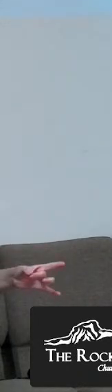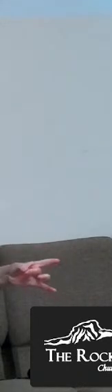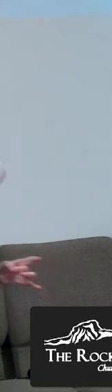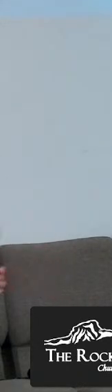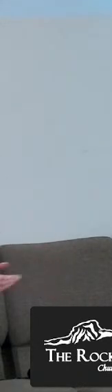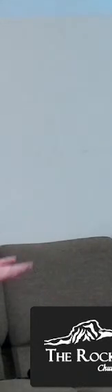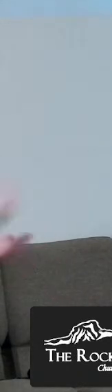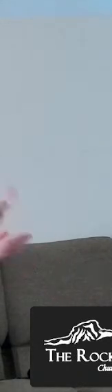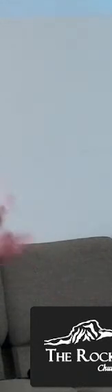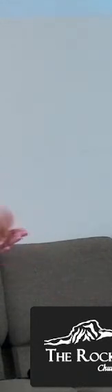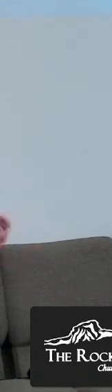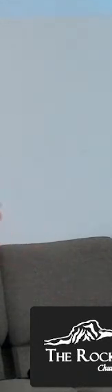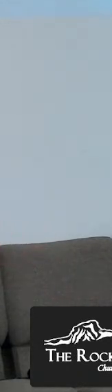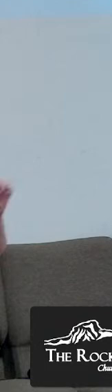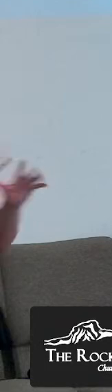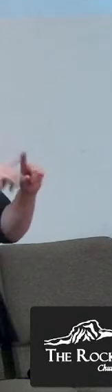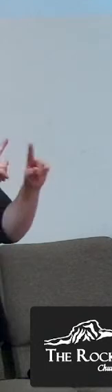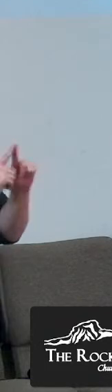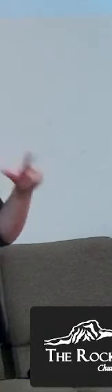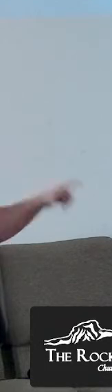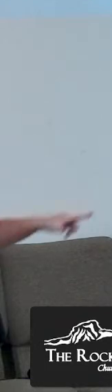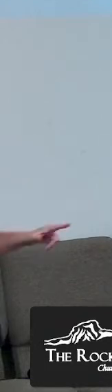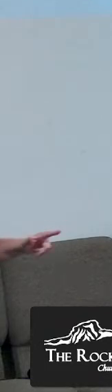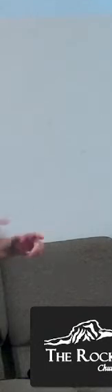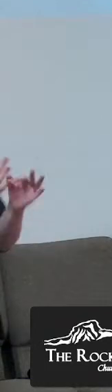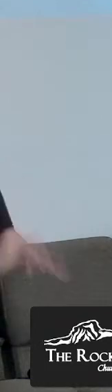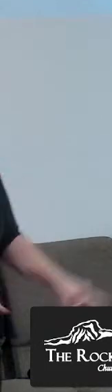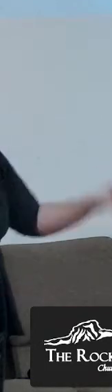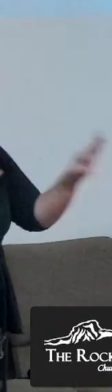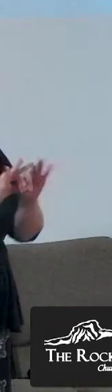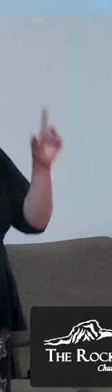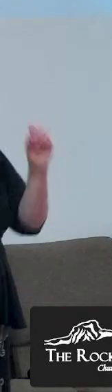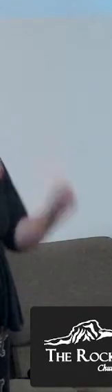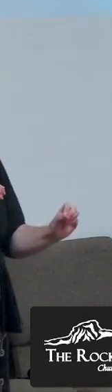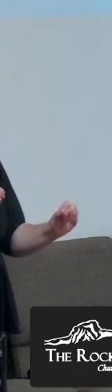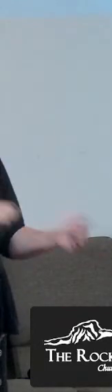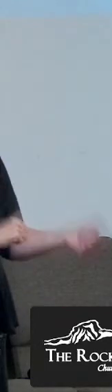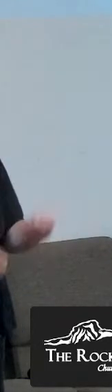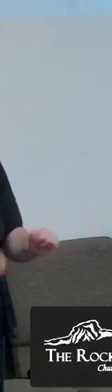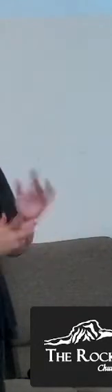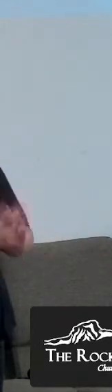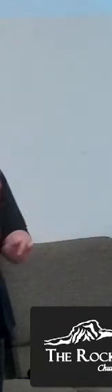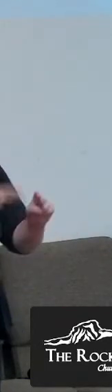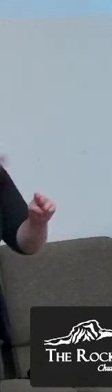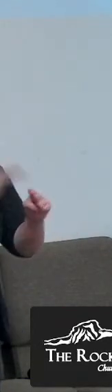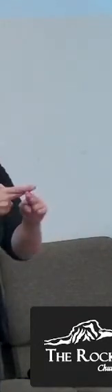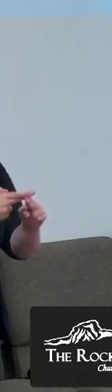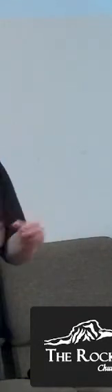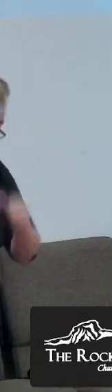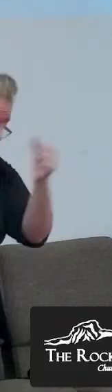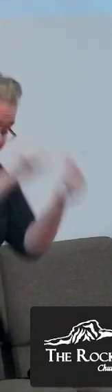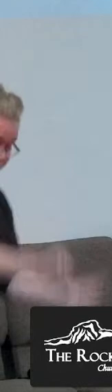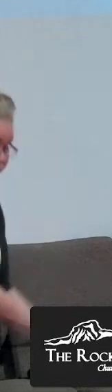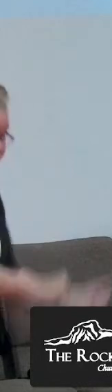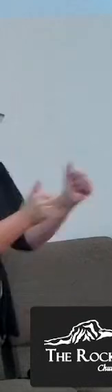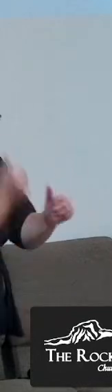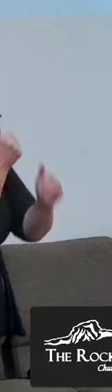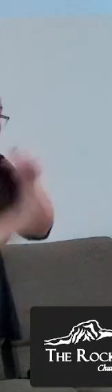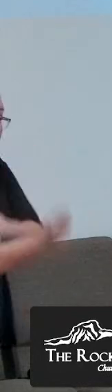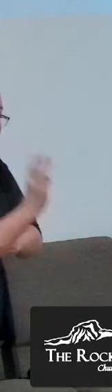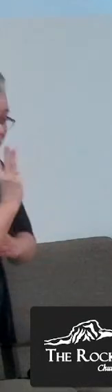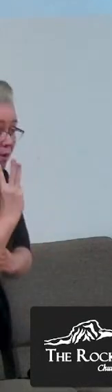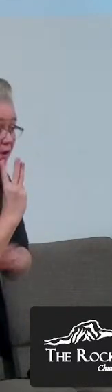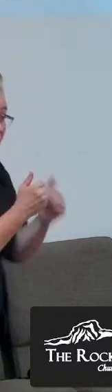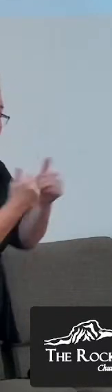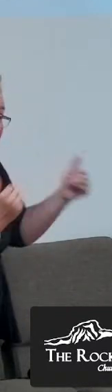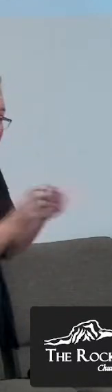other tongues. There's the essential doctrine of being baptized in Jesus' name by full immersion and being separated from the